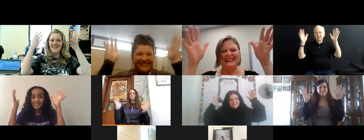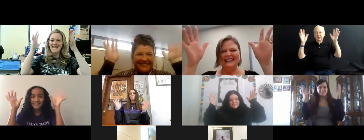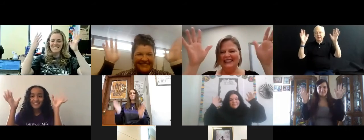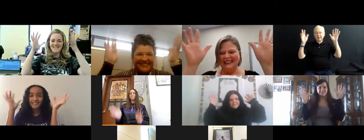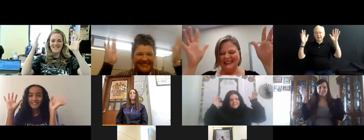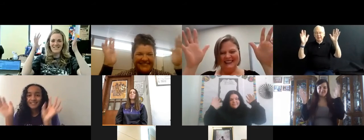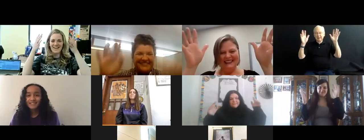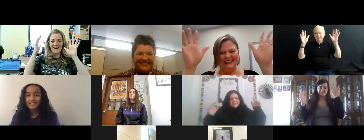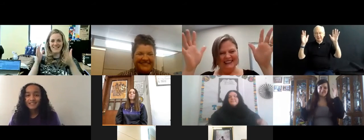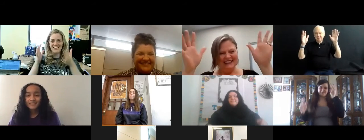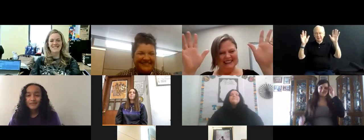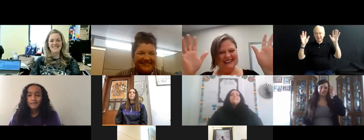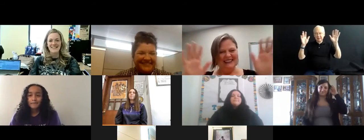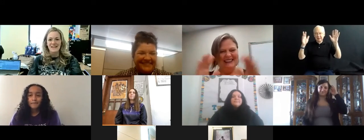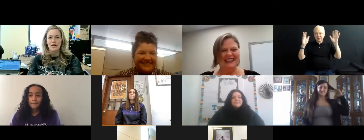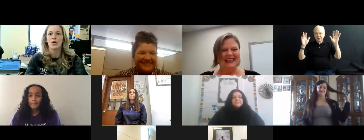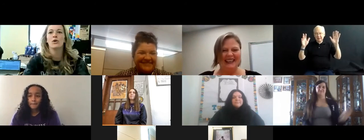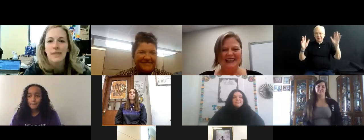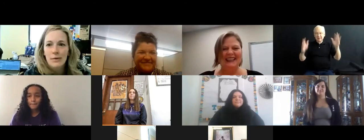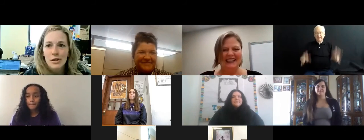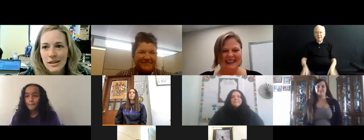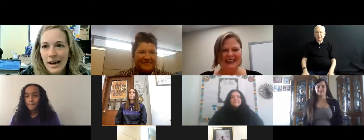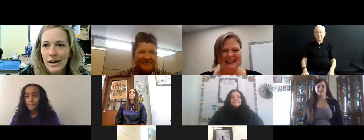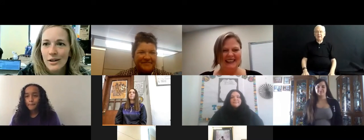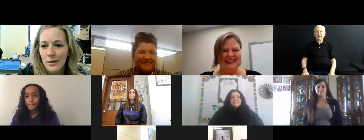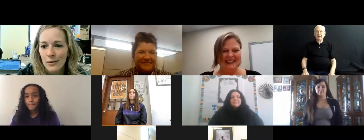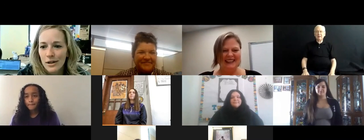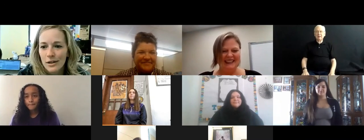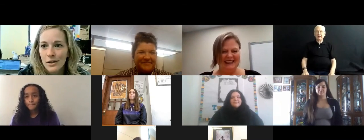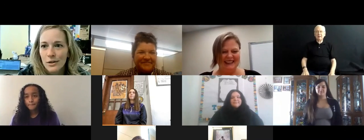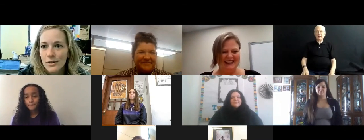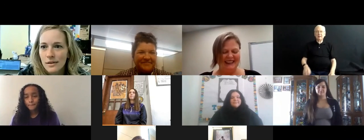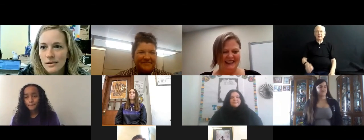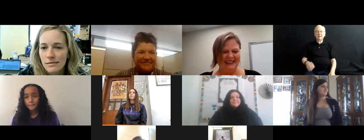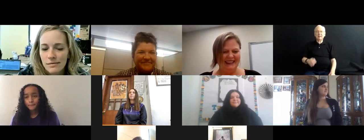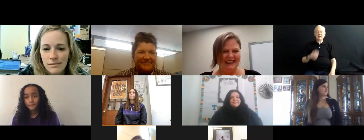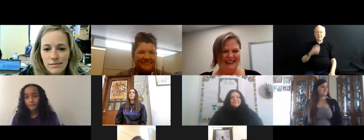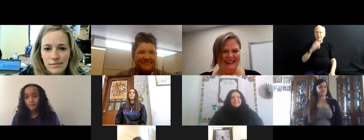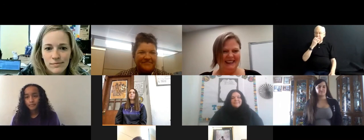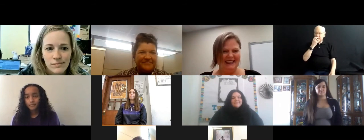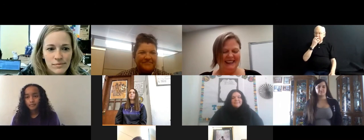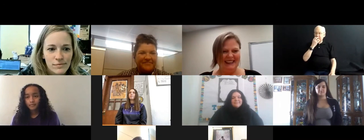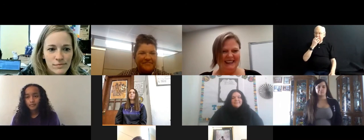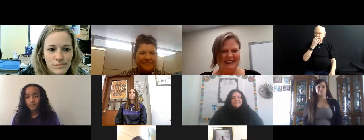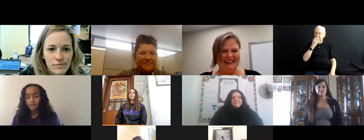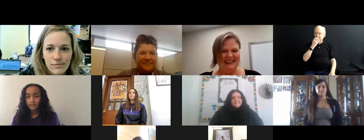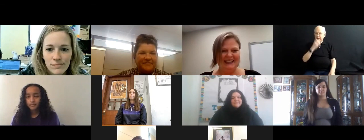Good job, guys. Oh, let me shut that off. Then we're gonna do.